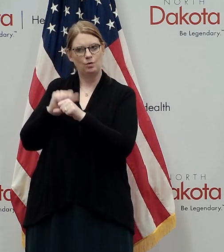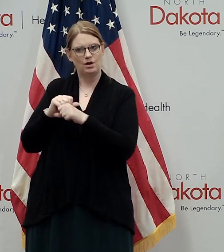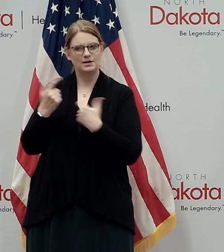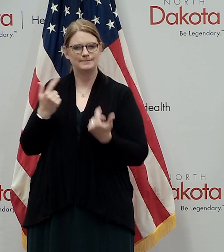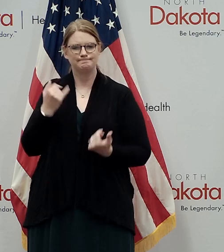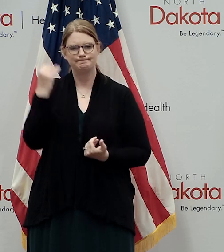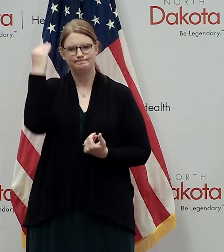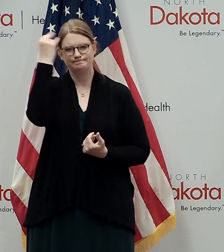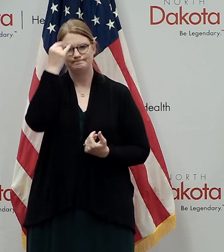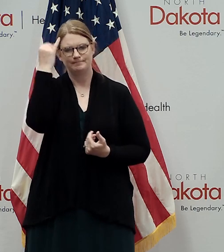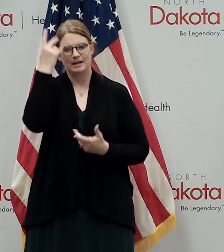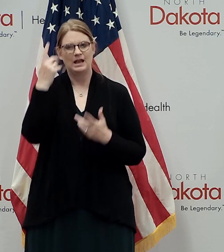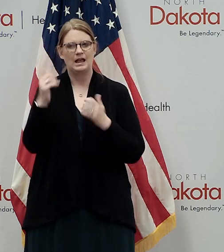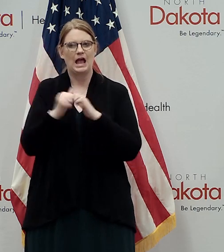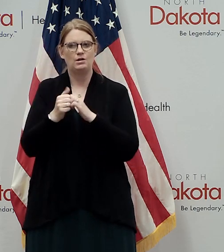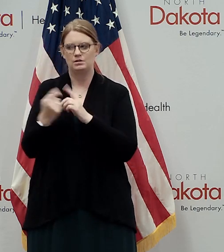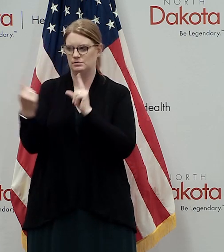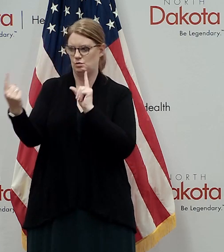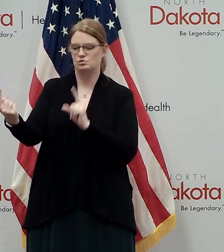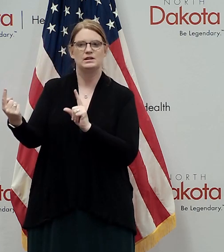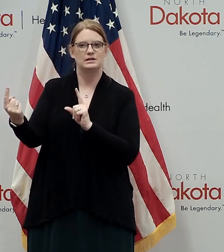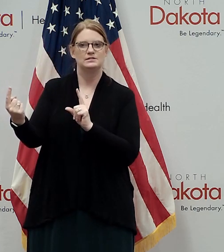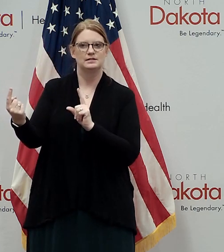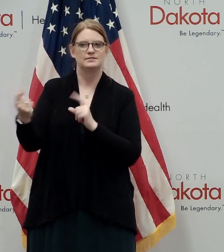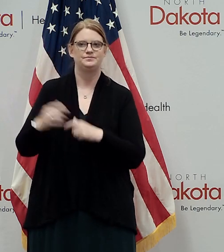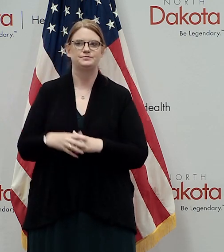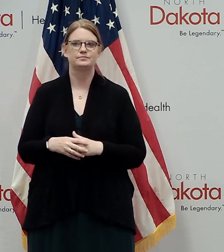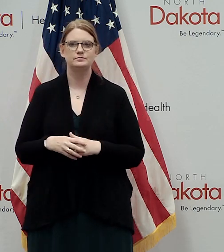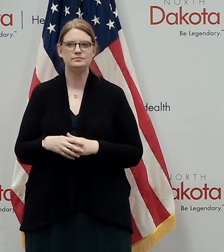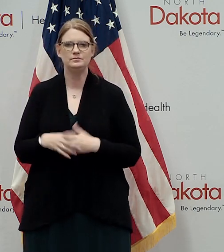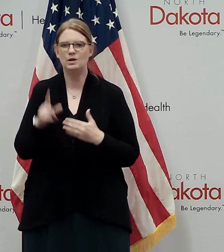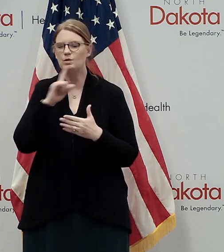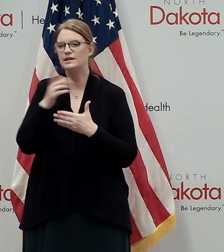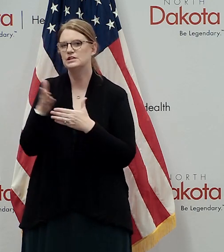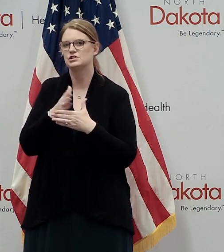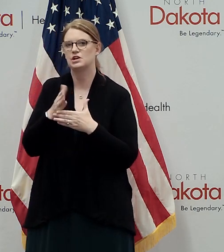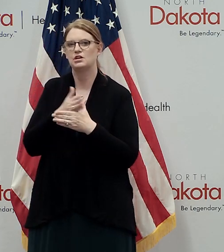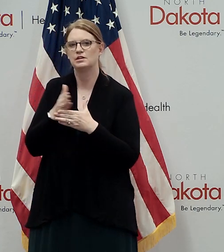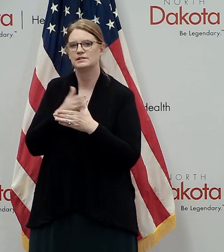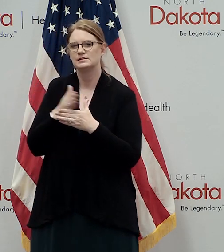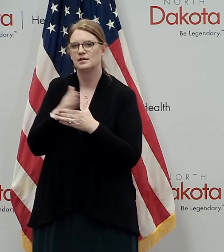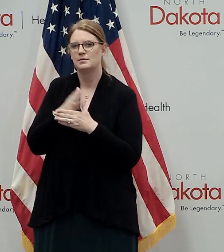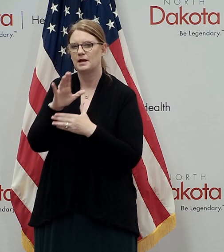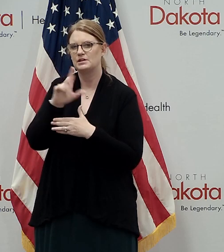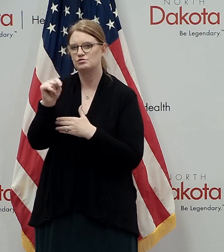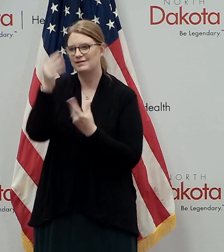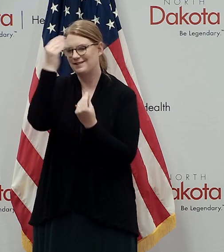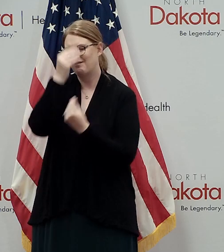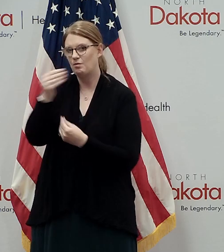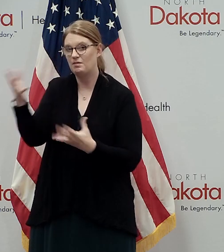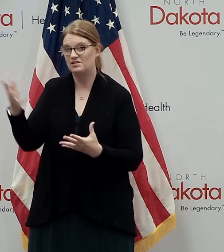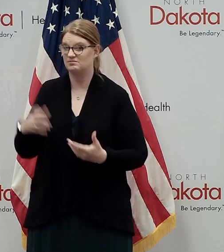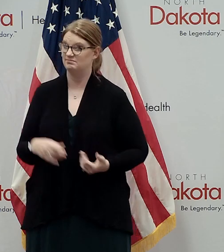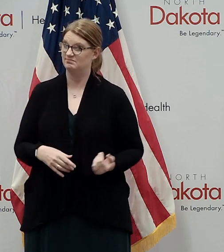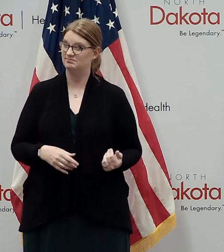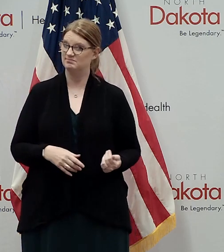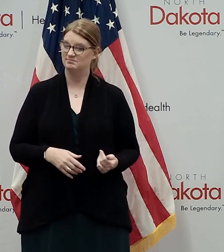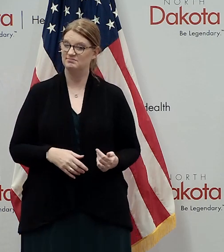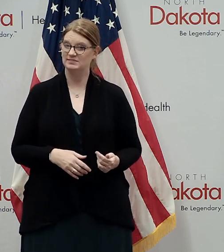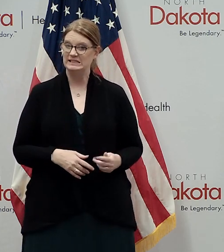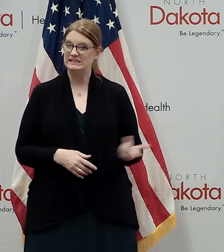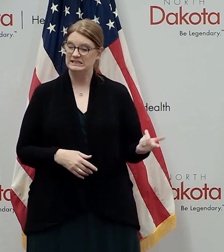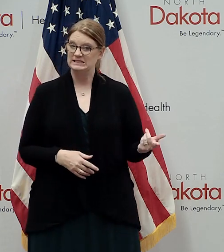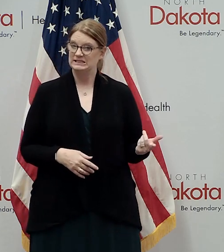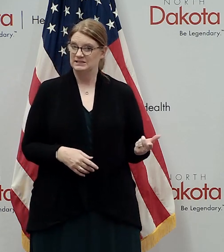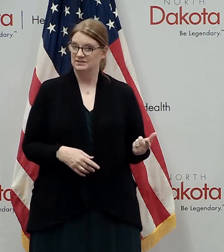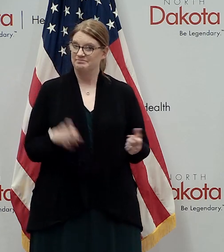do you socially distance at work. So just sharing some contact tracing information, because I think those scenarios, this is about